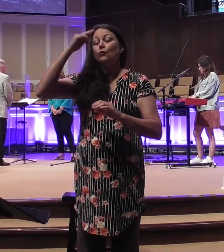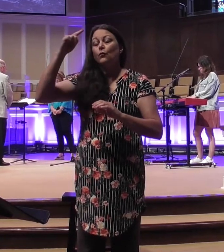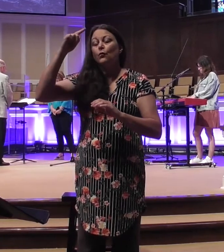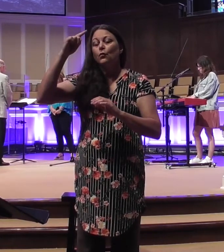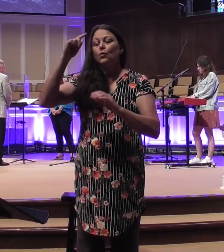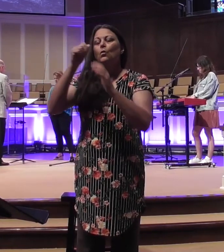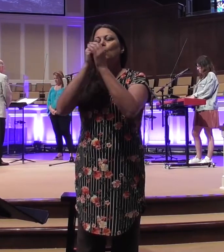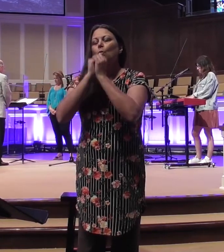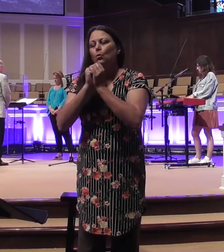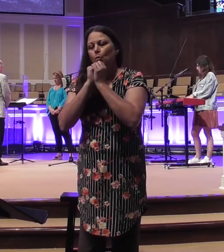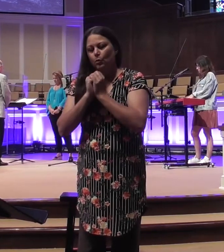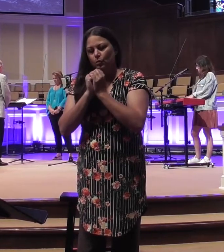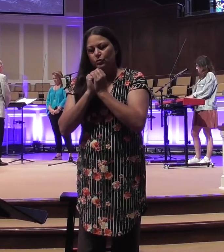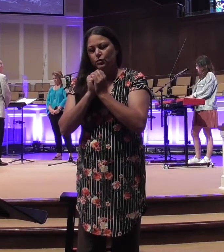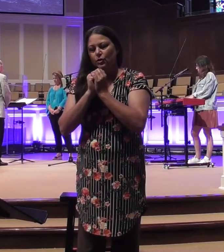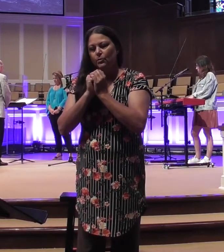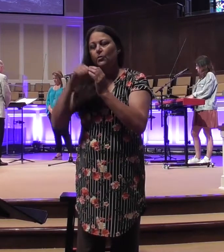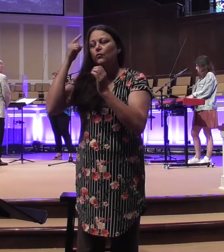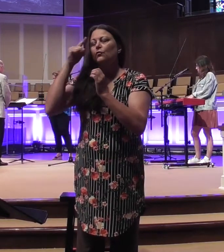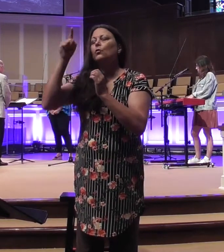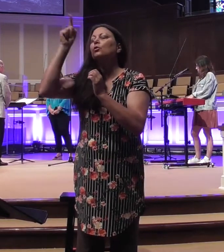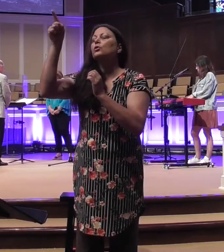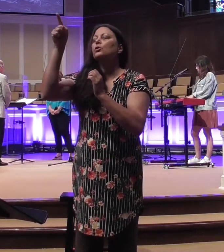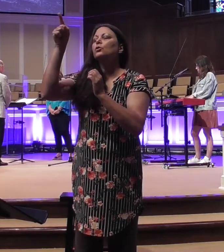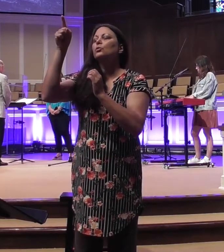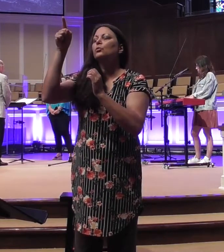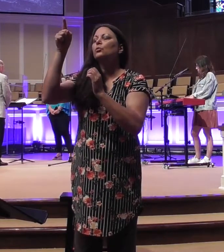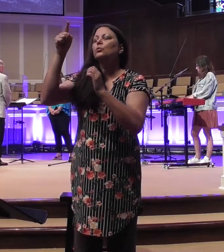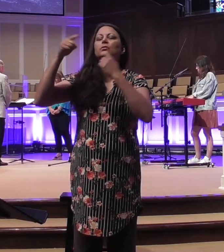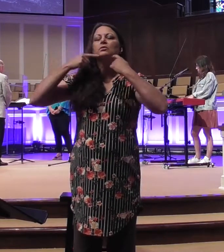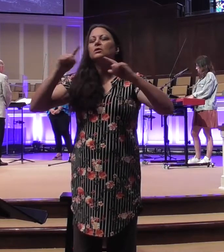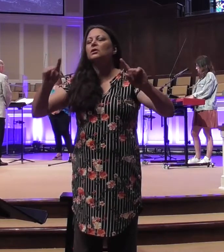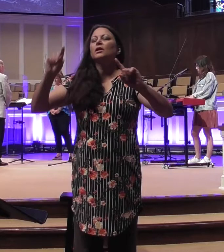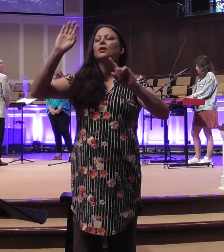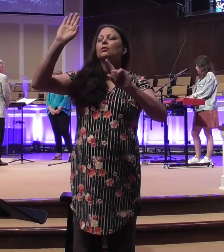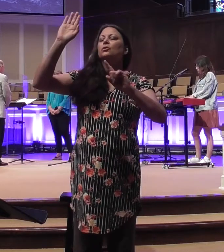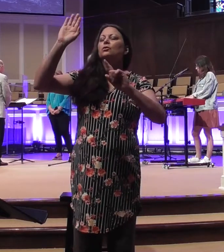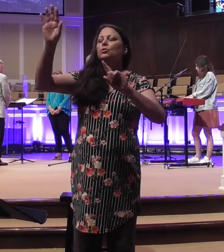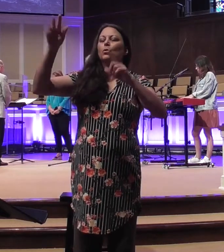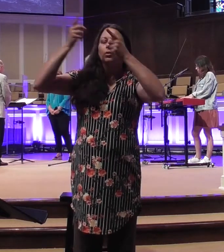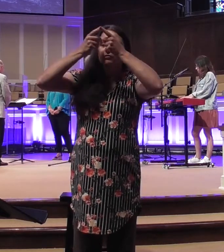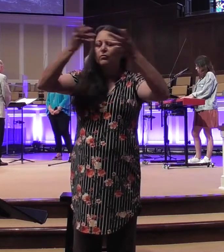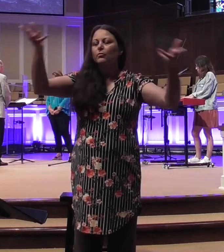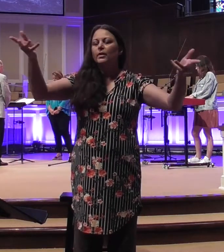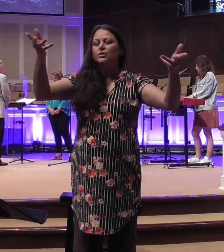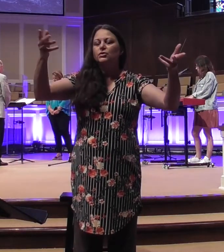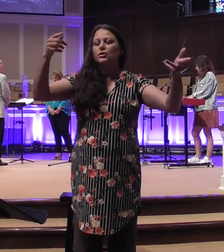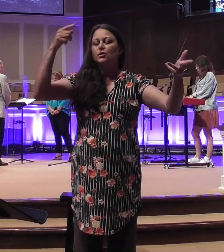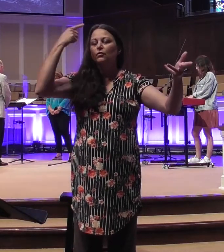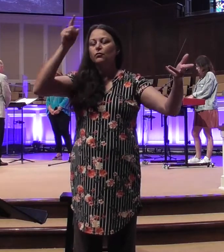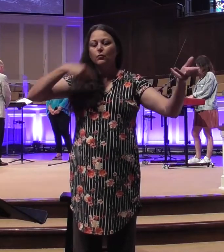having declared your word in song, now we would be ready to preach the word